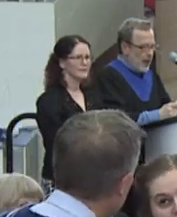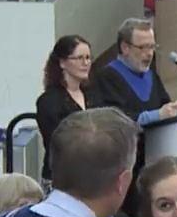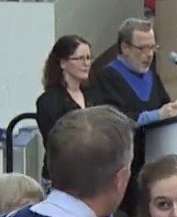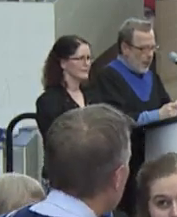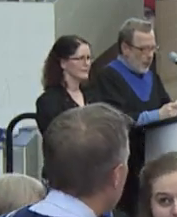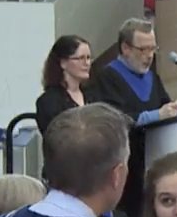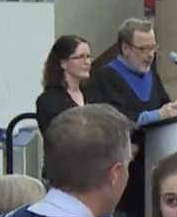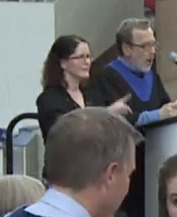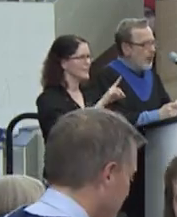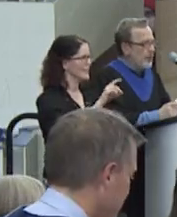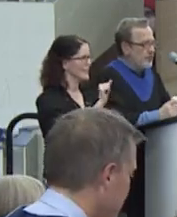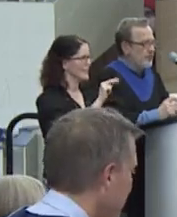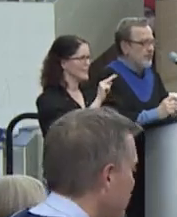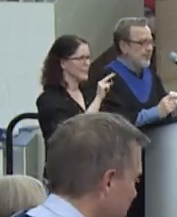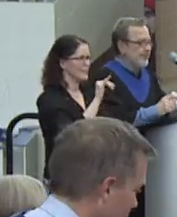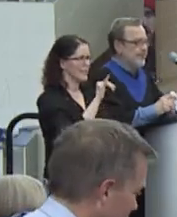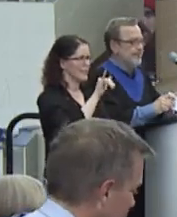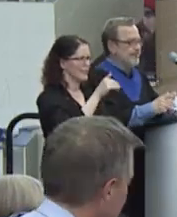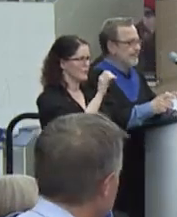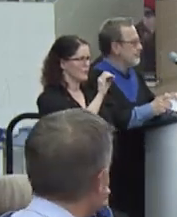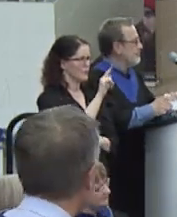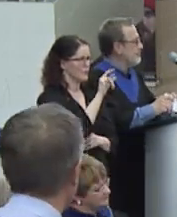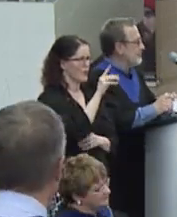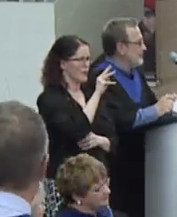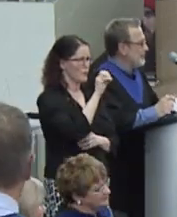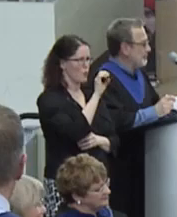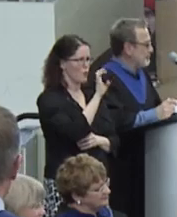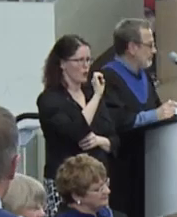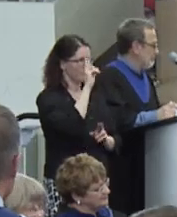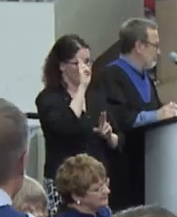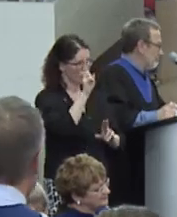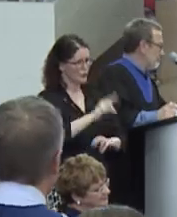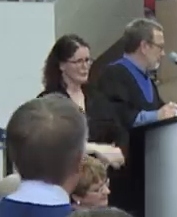Danny Jollymore with honors.